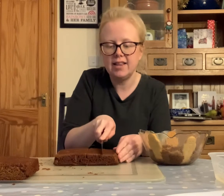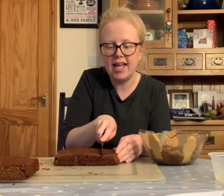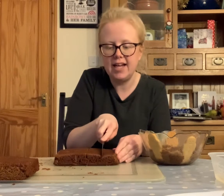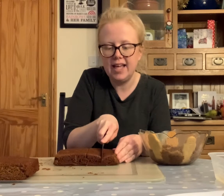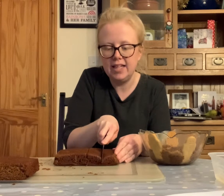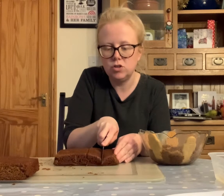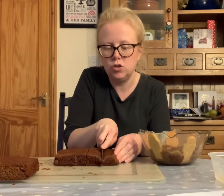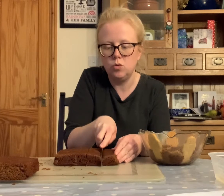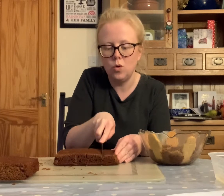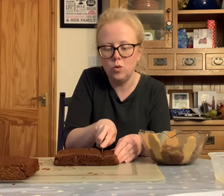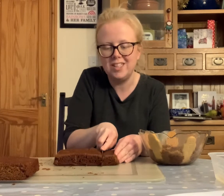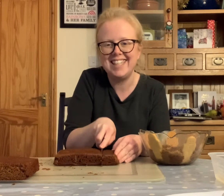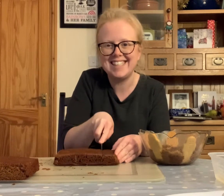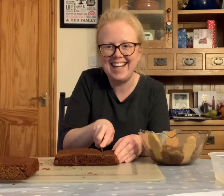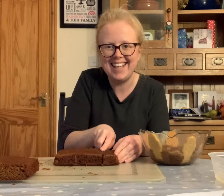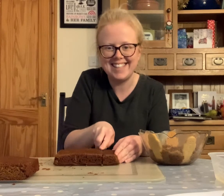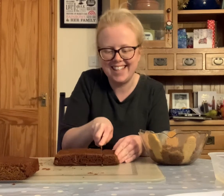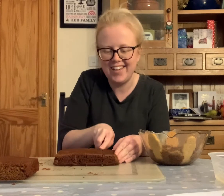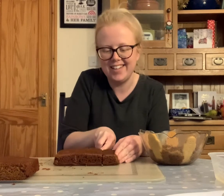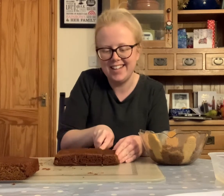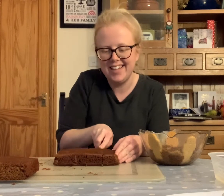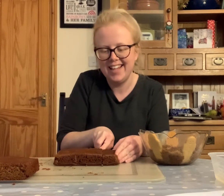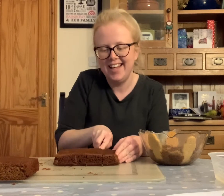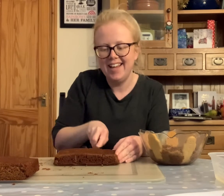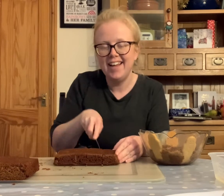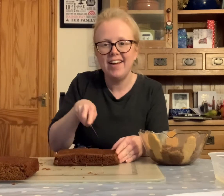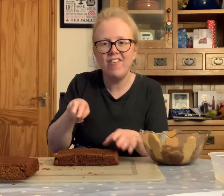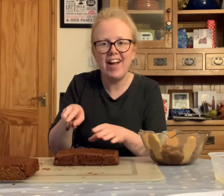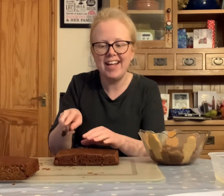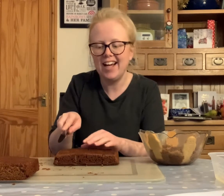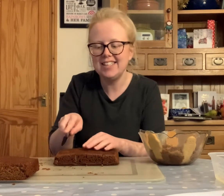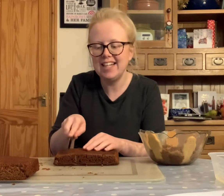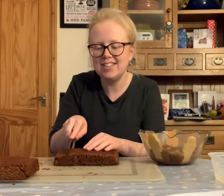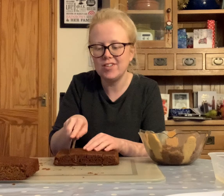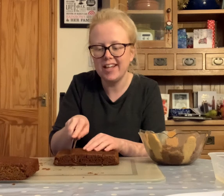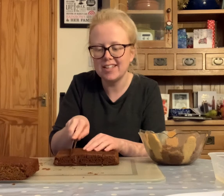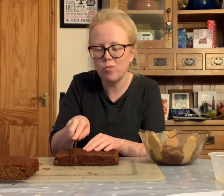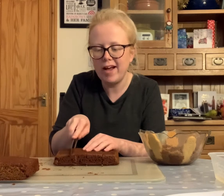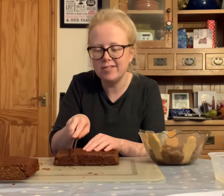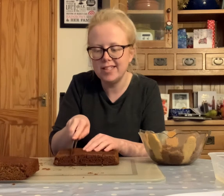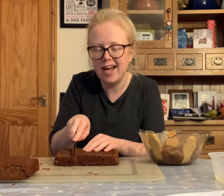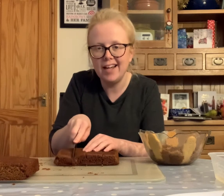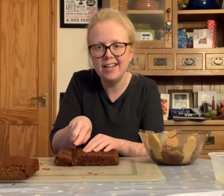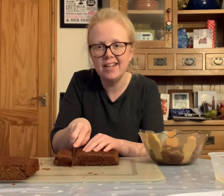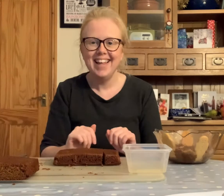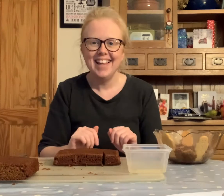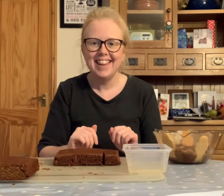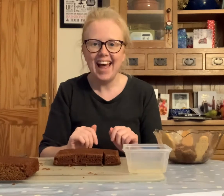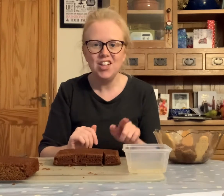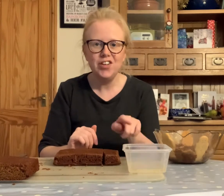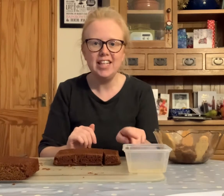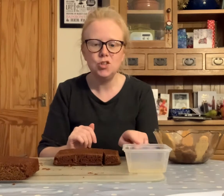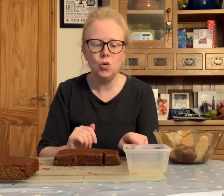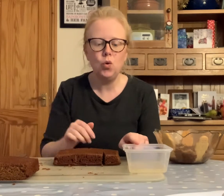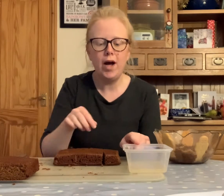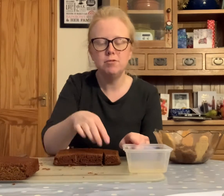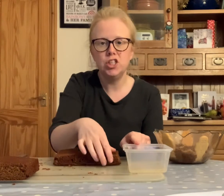then into quarters, like so. Great cutting, little cooks, well done. Then you need your ginger